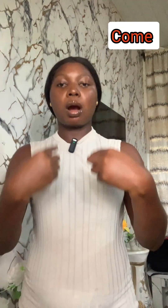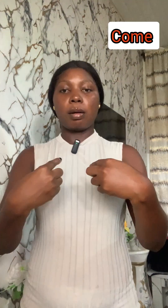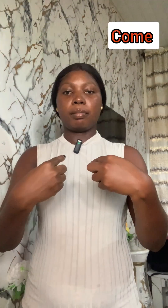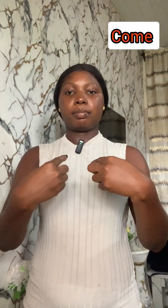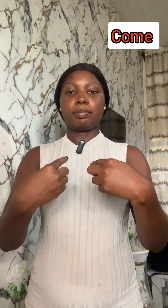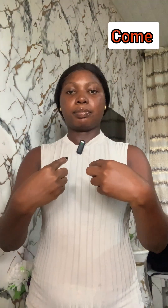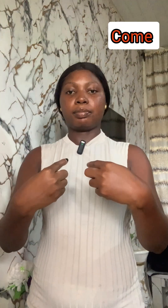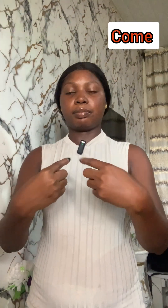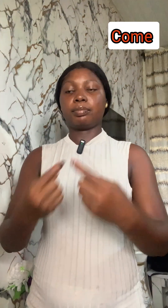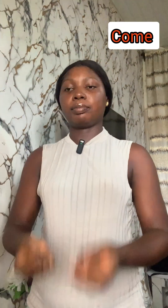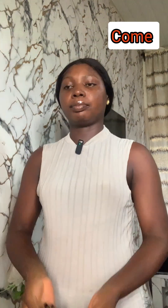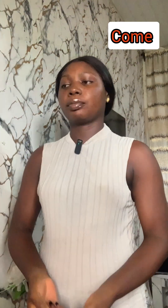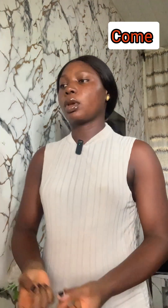Come.